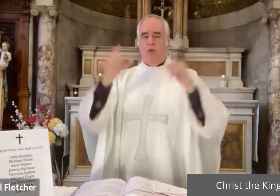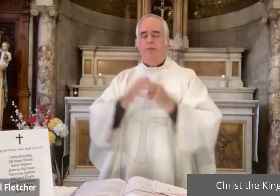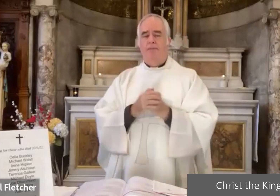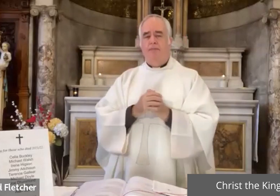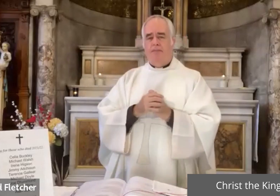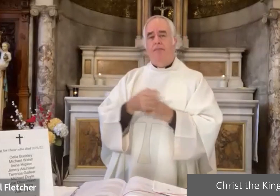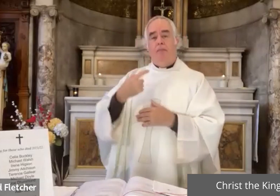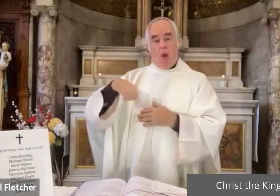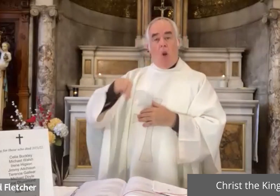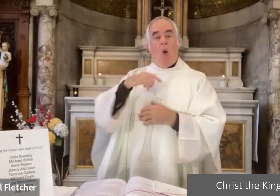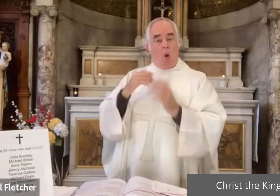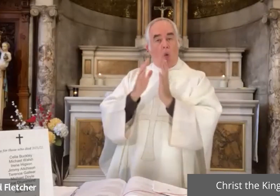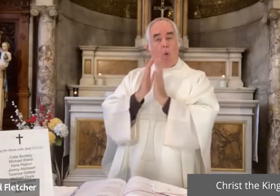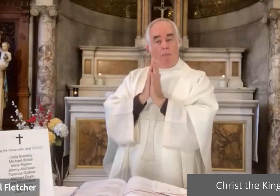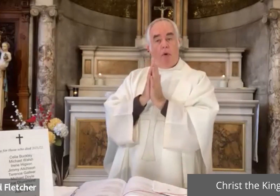for.